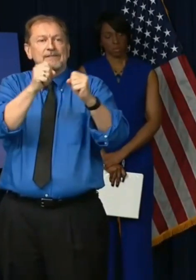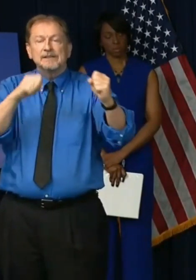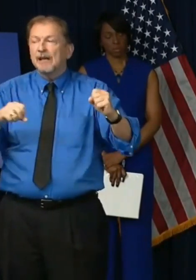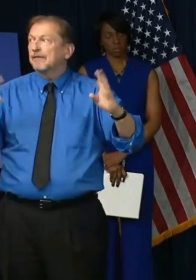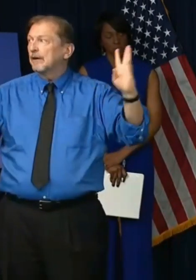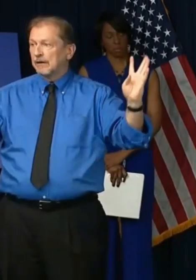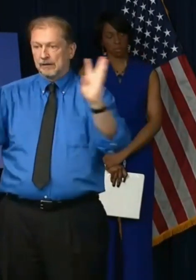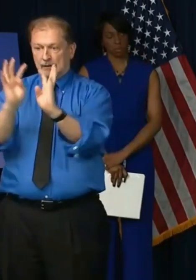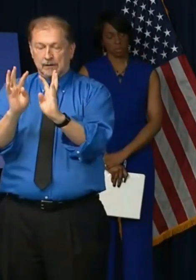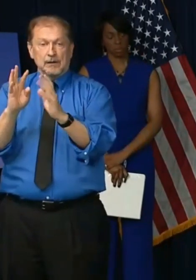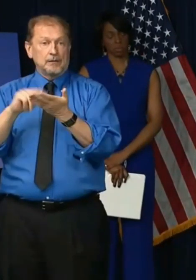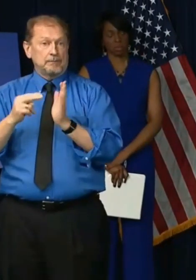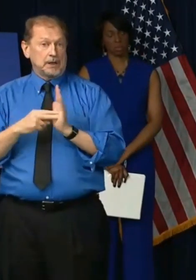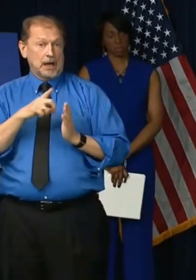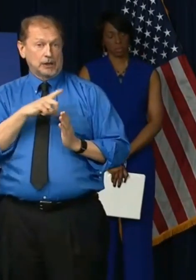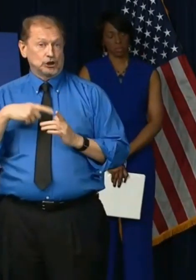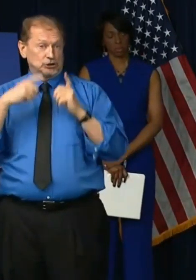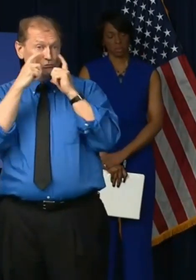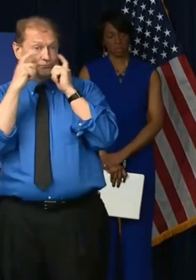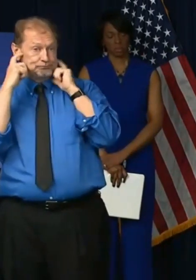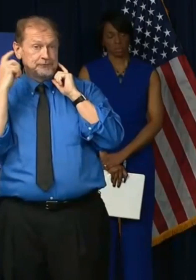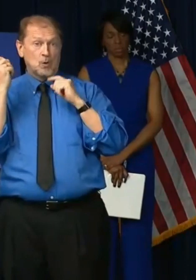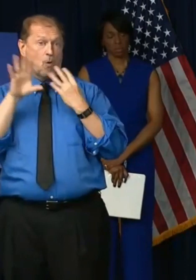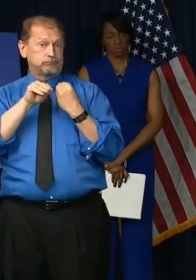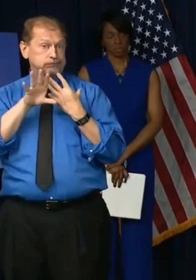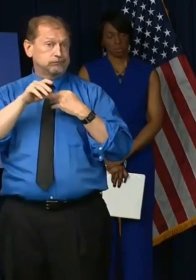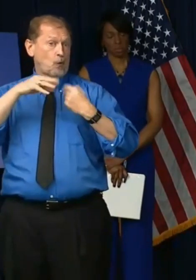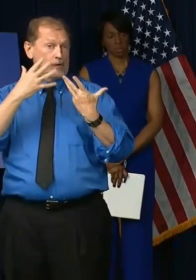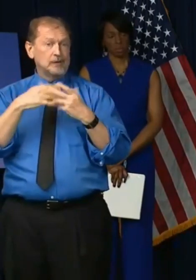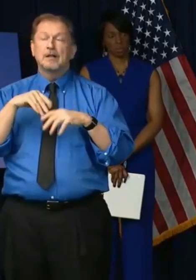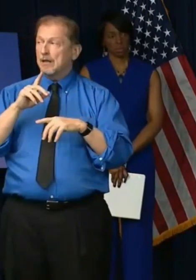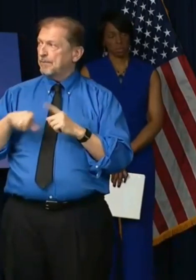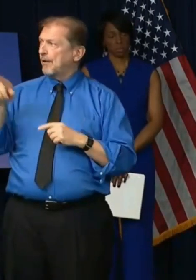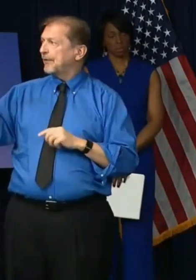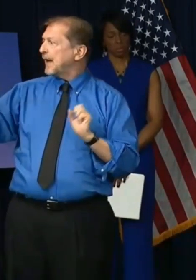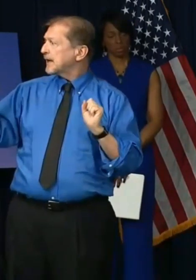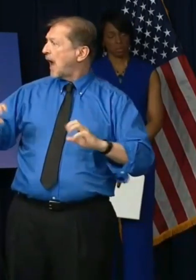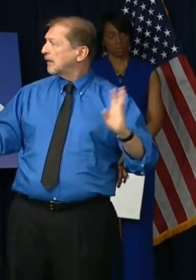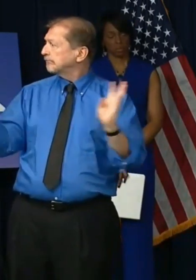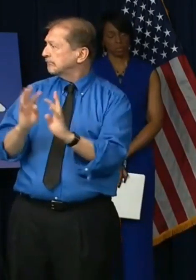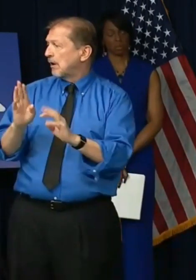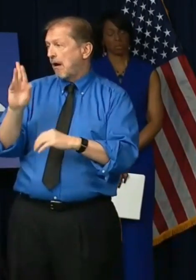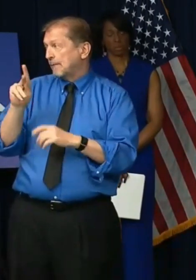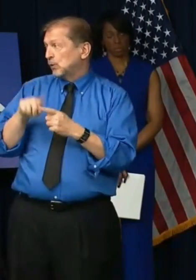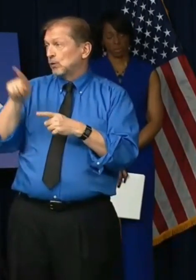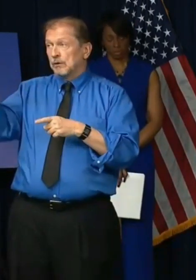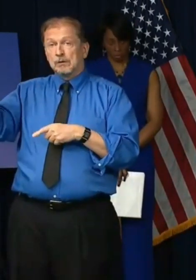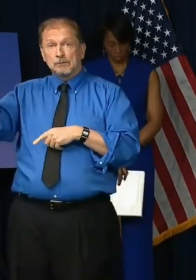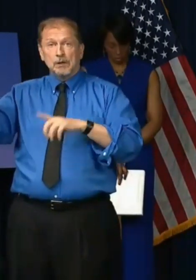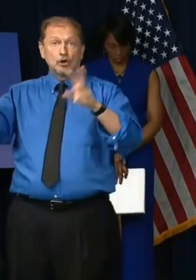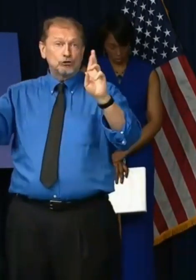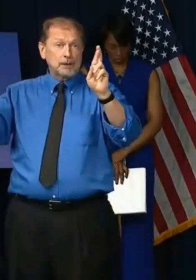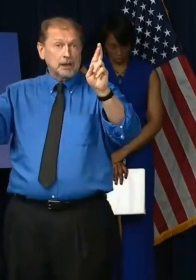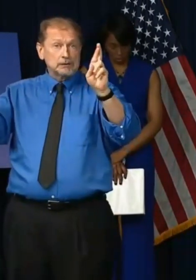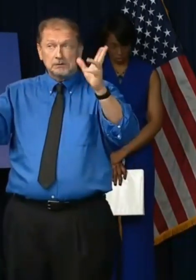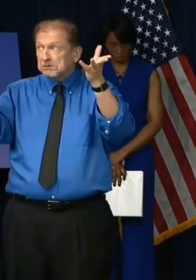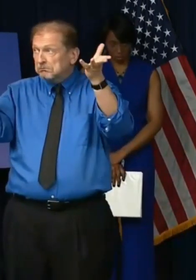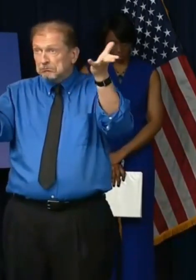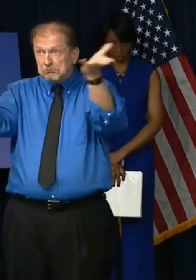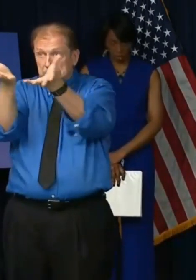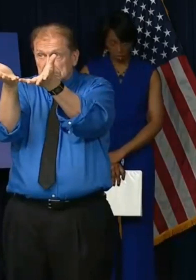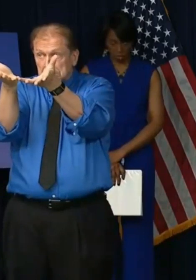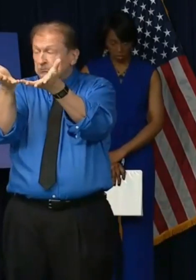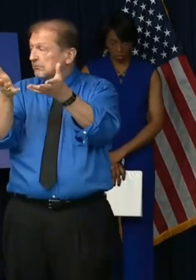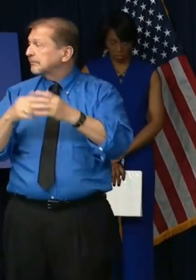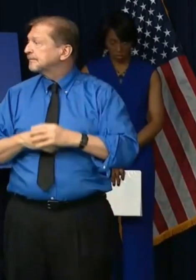as they meet again. But that's something that's going to be up to the leaders, Republicans and Democrats, to work